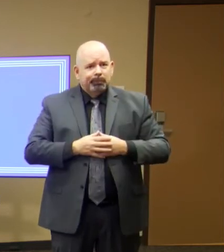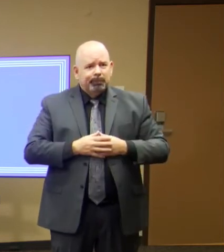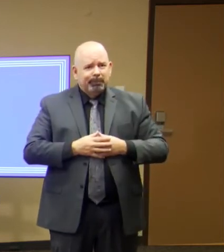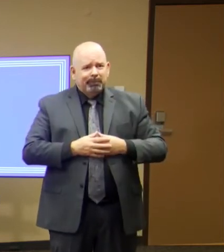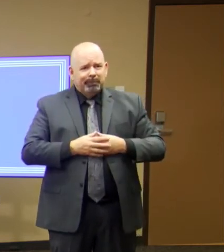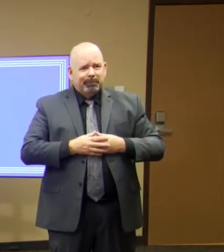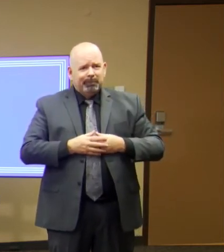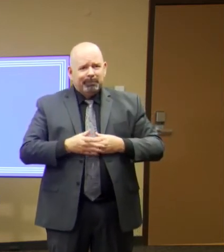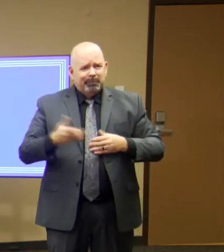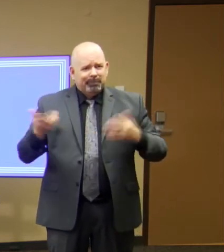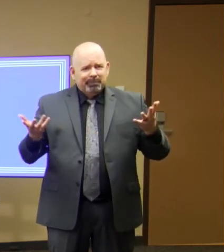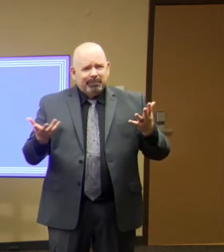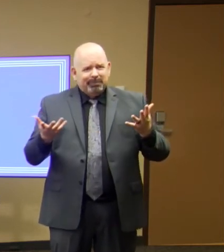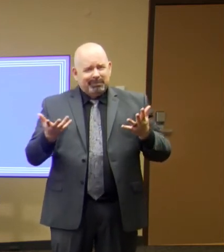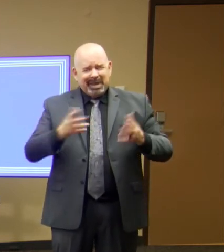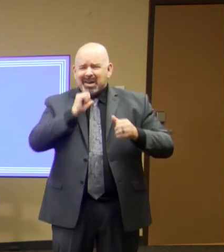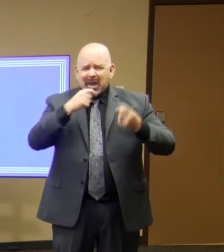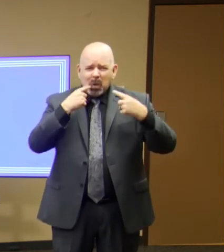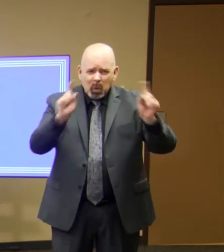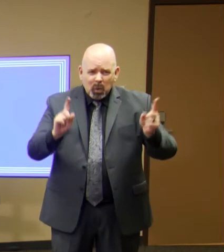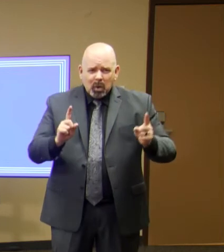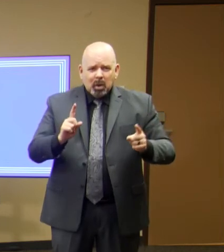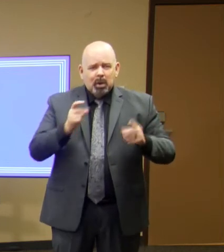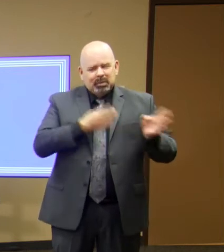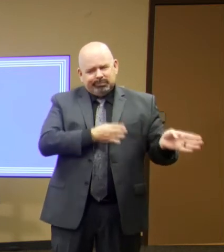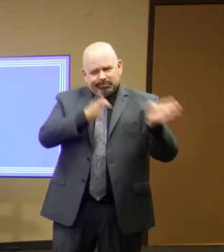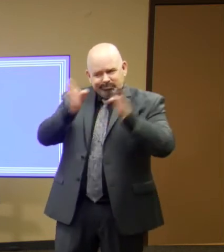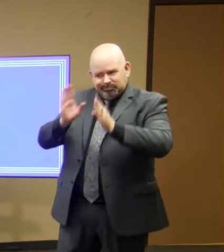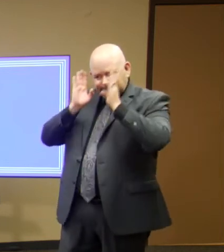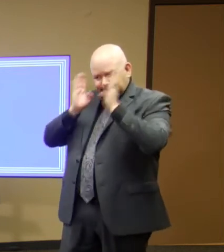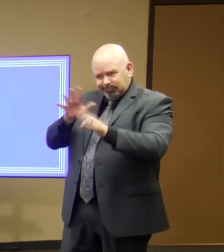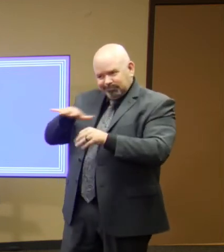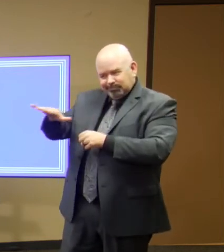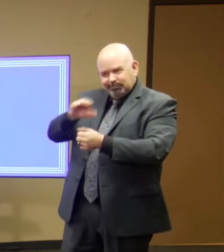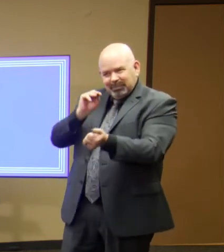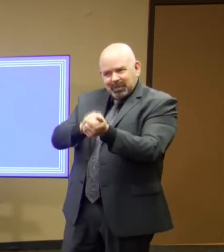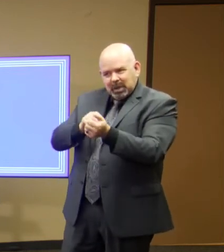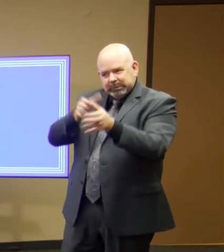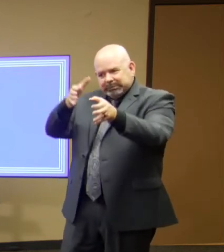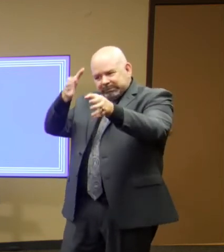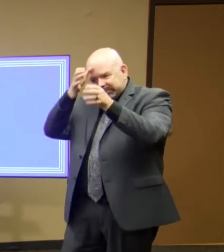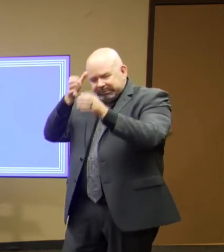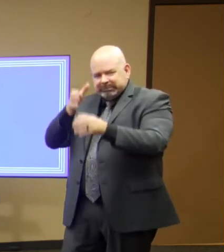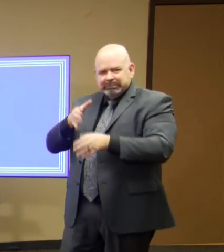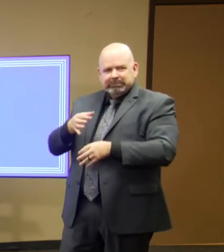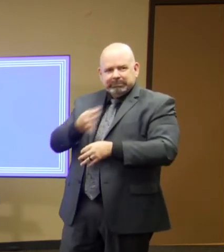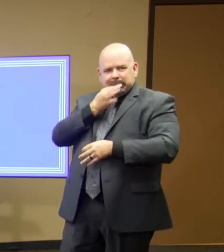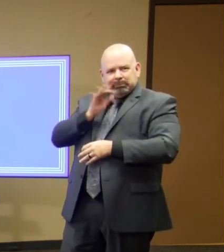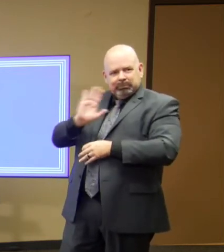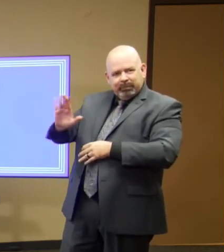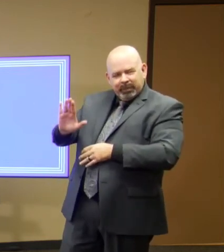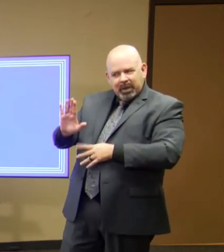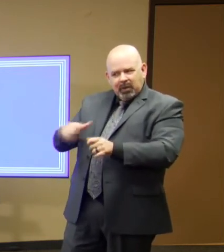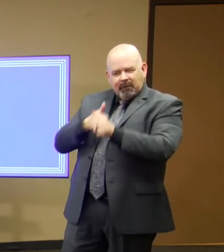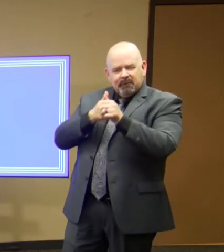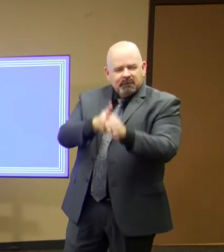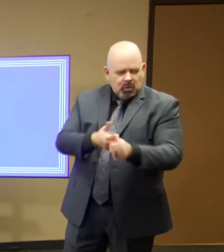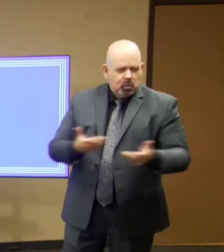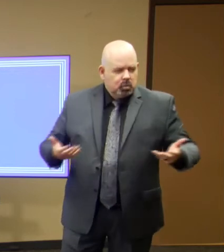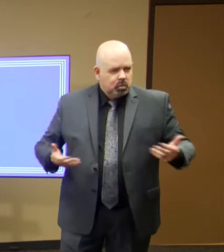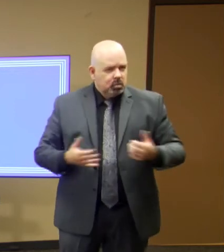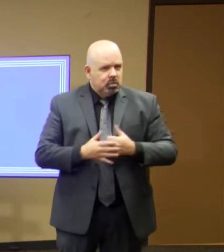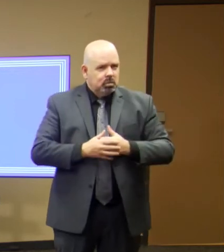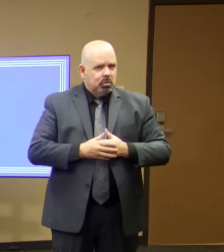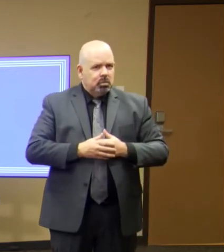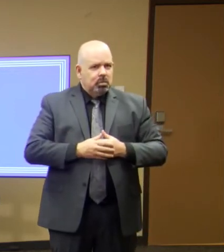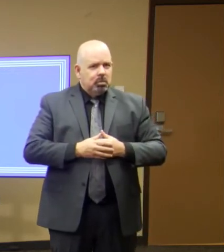act decisively to put in place the things that will keep you safe. Yeah. Any other questions? I have one last question, Yes, sir. sir. How